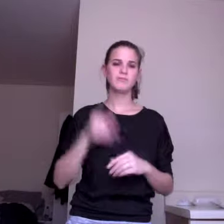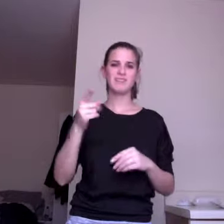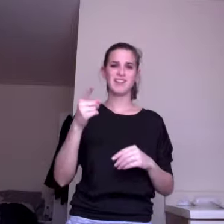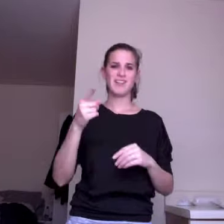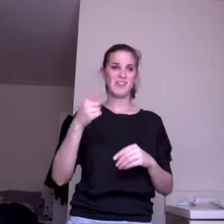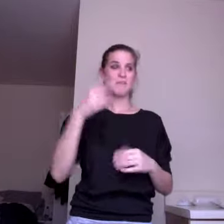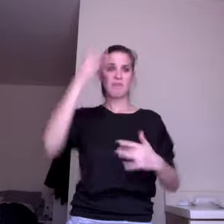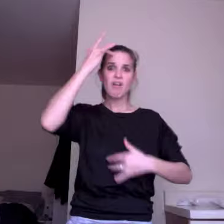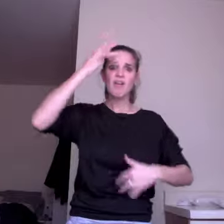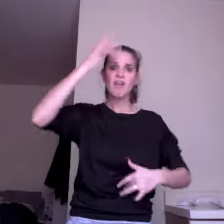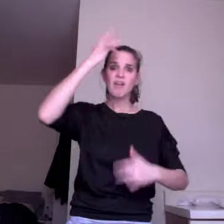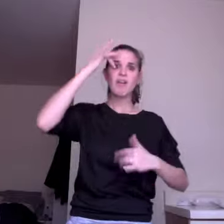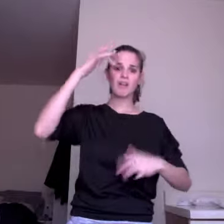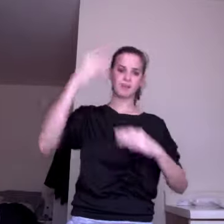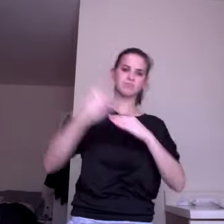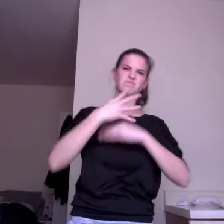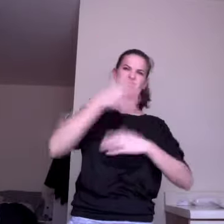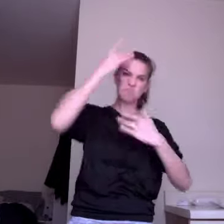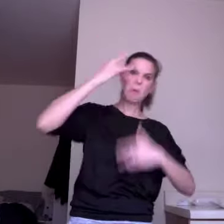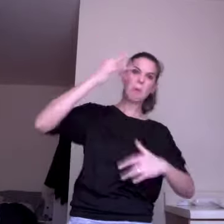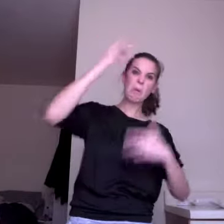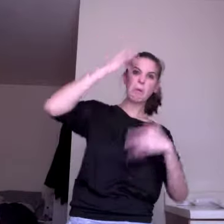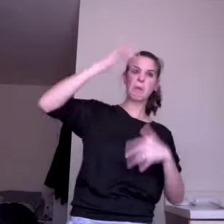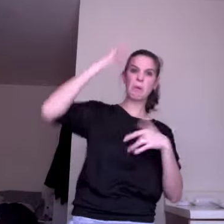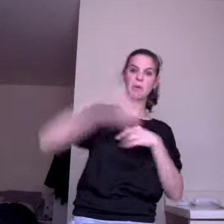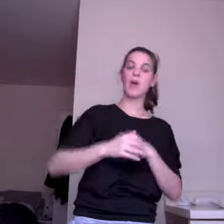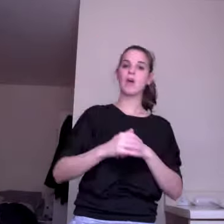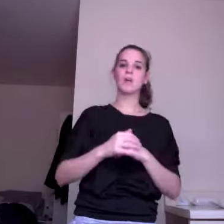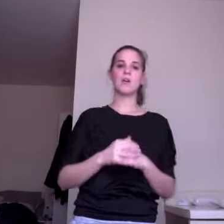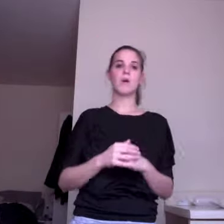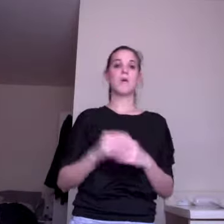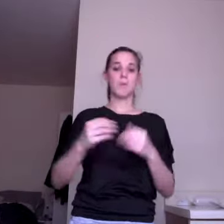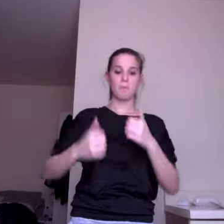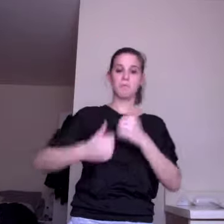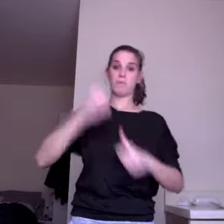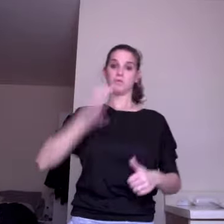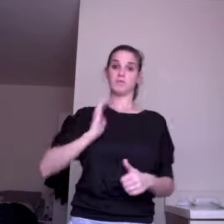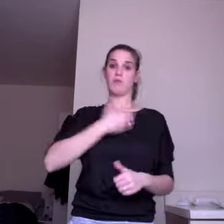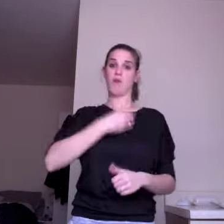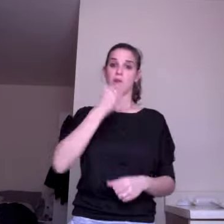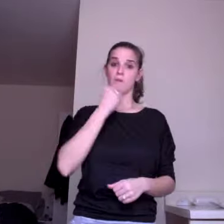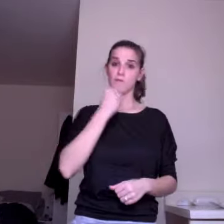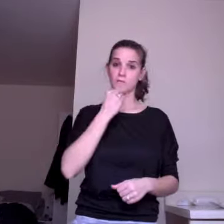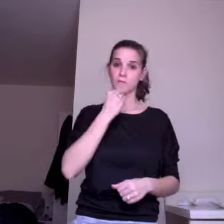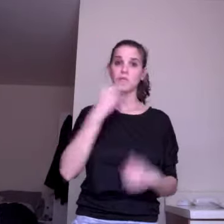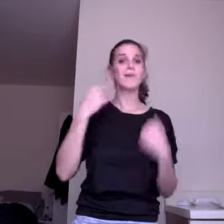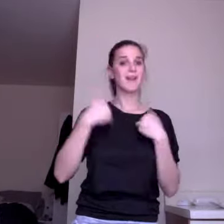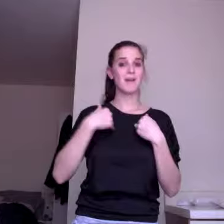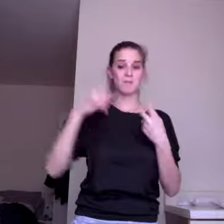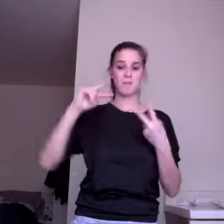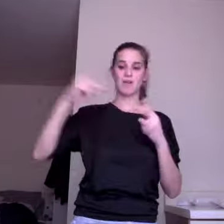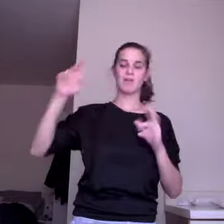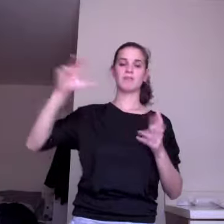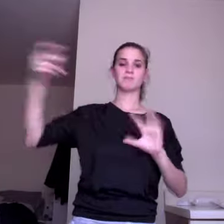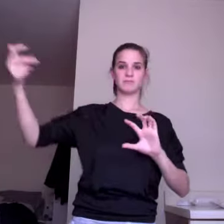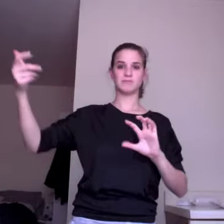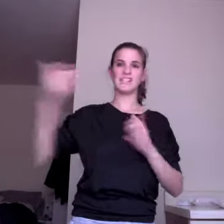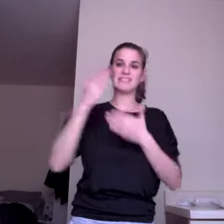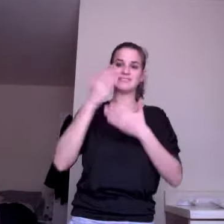weight. Yet almost all the corn we eat has been altered genetically in some way. And let me tell you, corn isn't everything. And